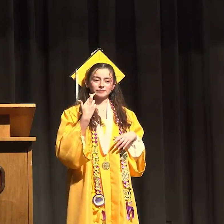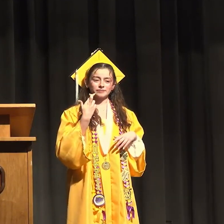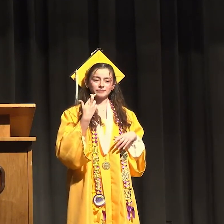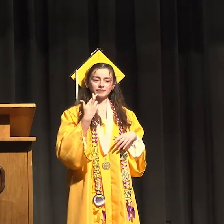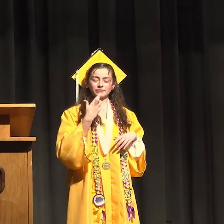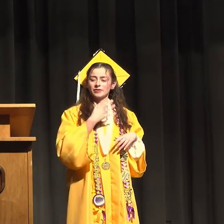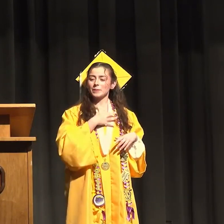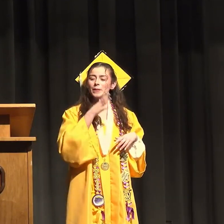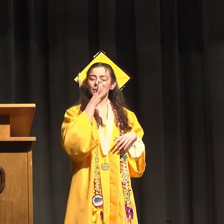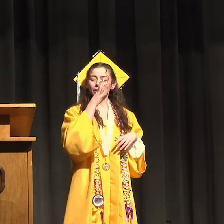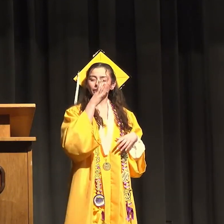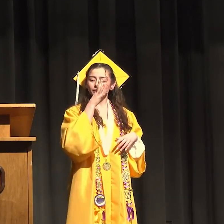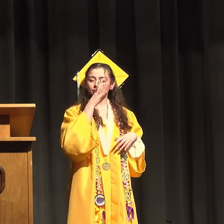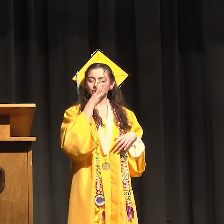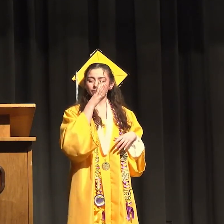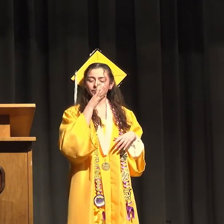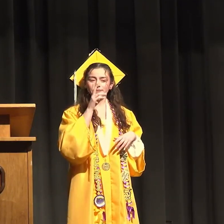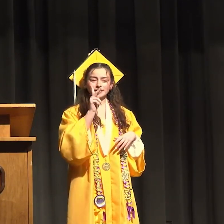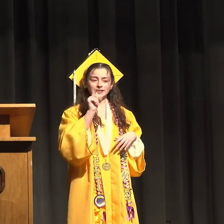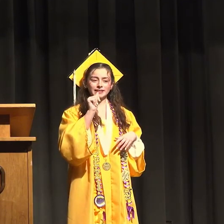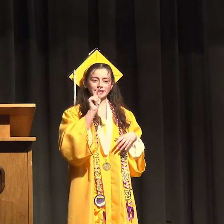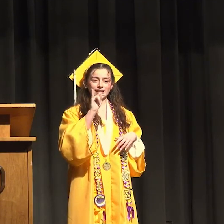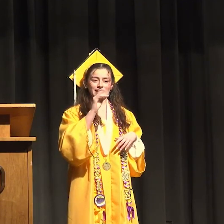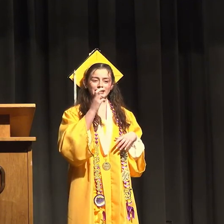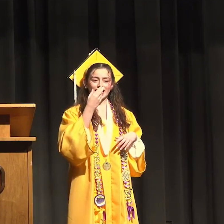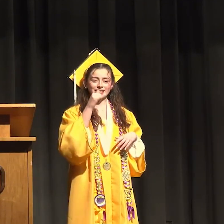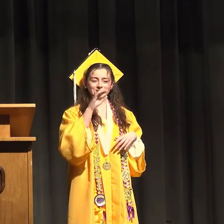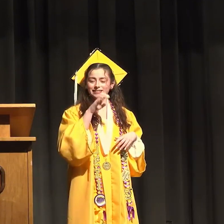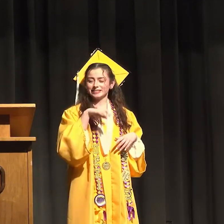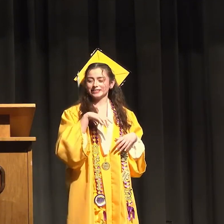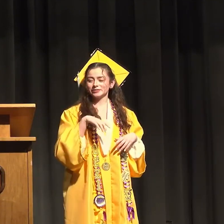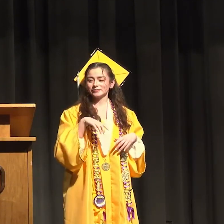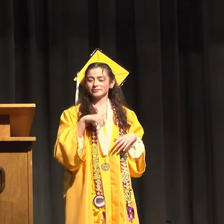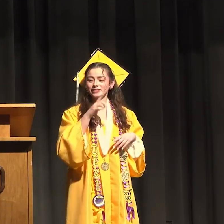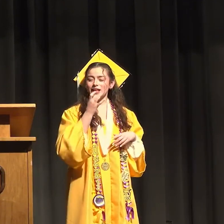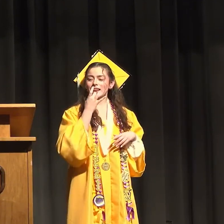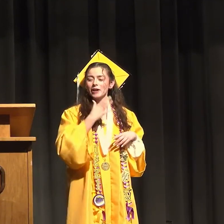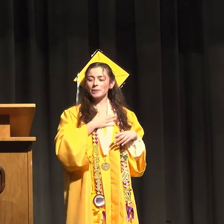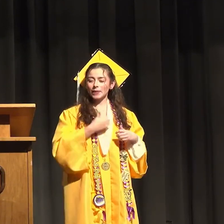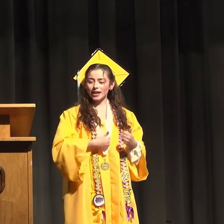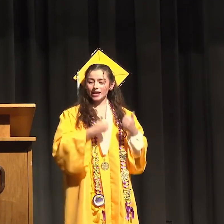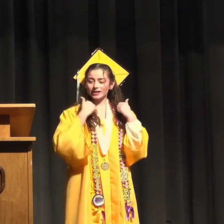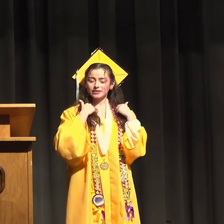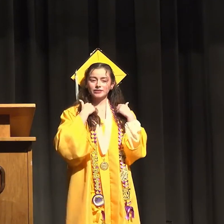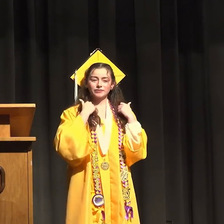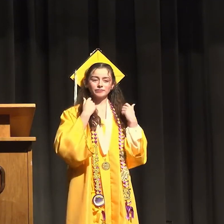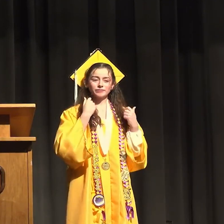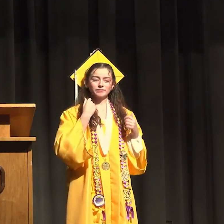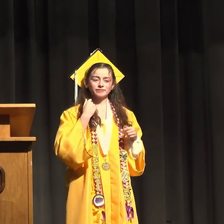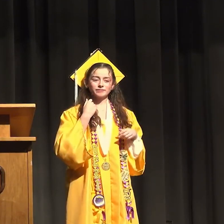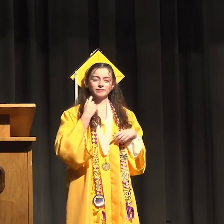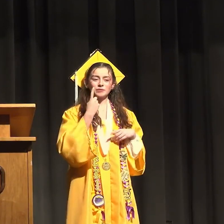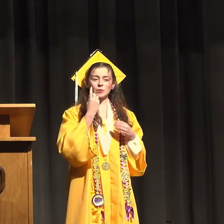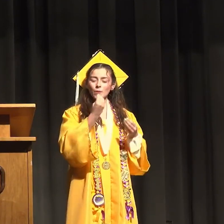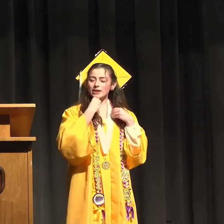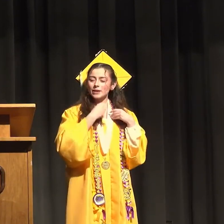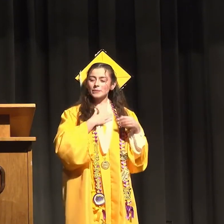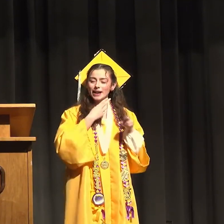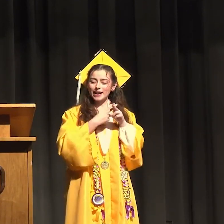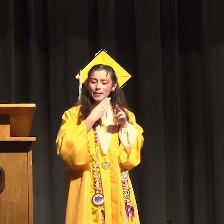my best friend, my mother, Katie Heisey. She is the light of my life and the one